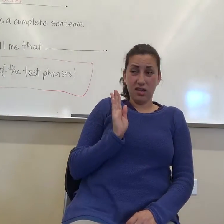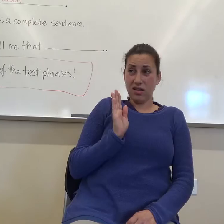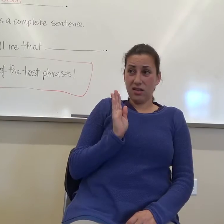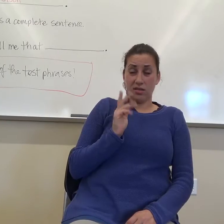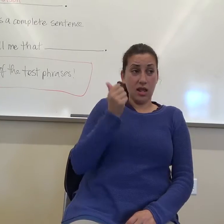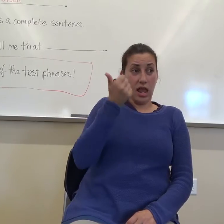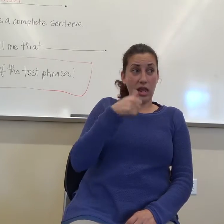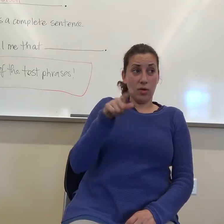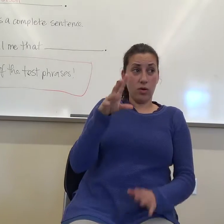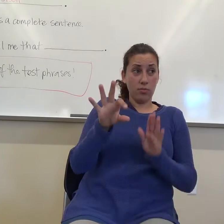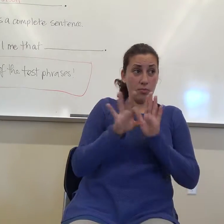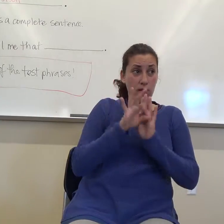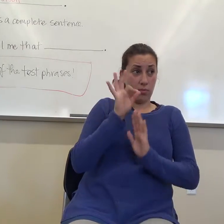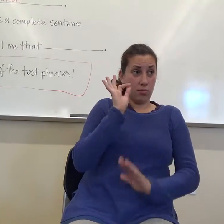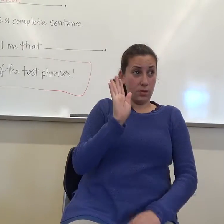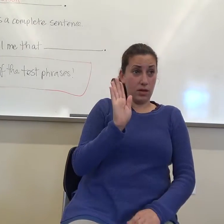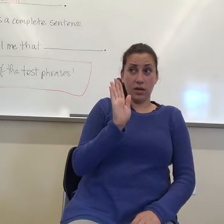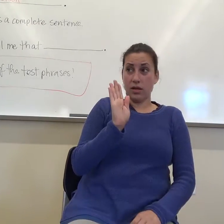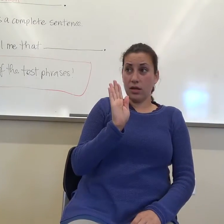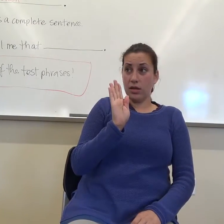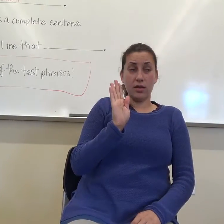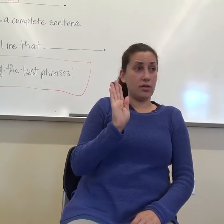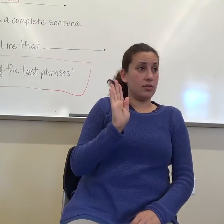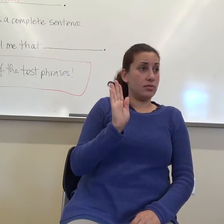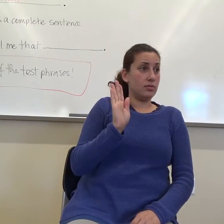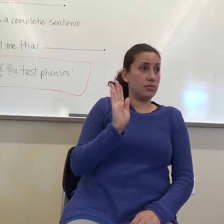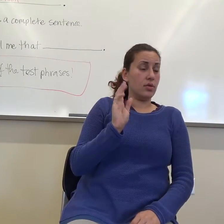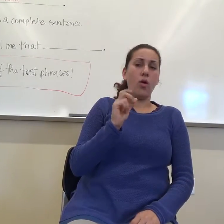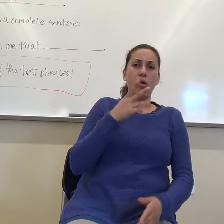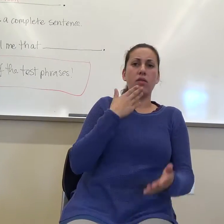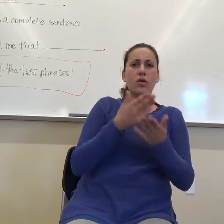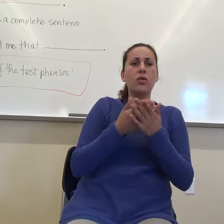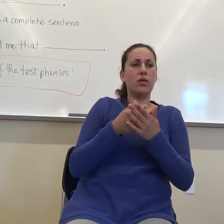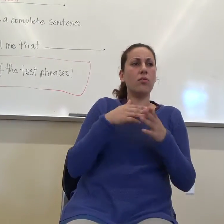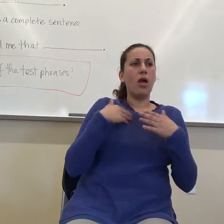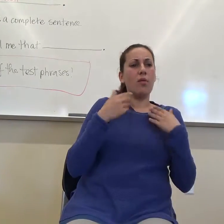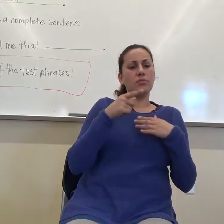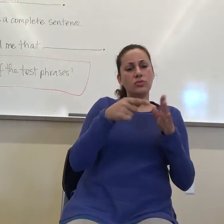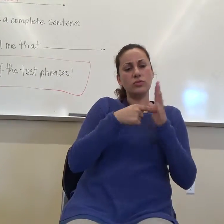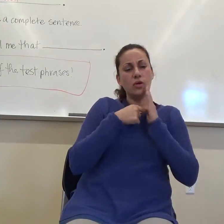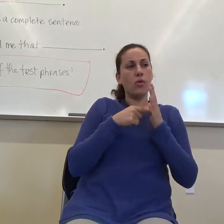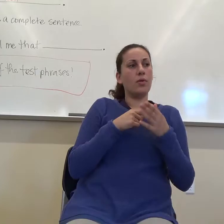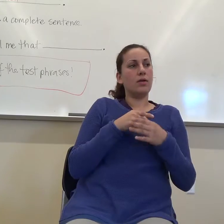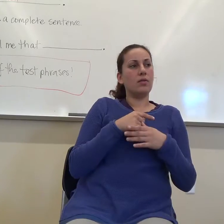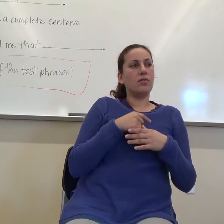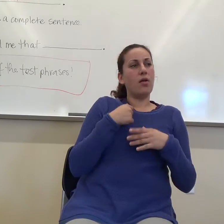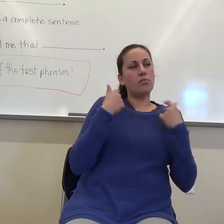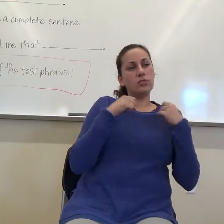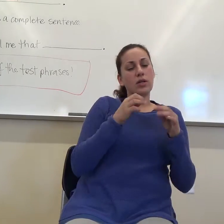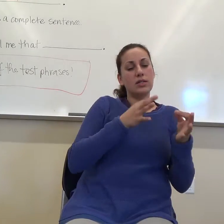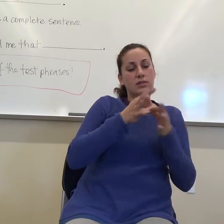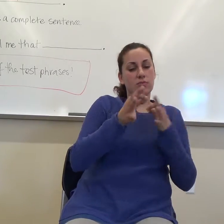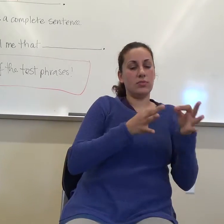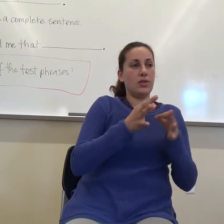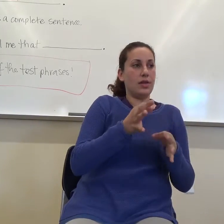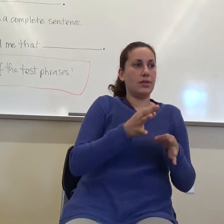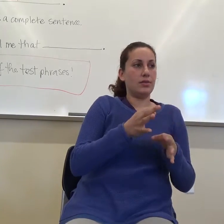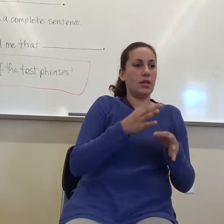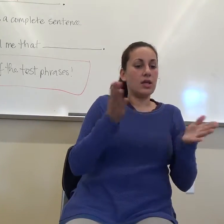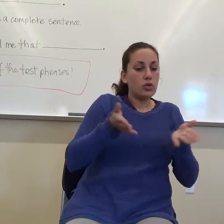B? Okay, good, because here's, I'm glad you did, because that gives me something to encourage you